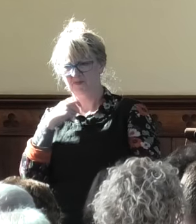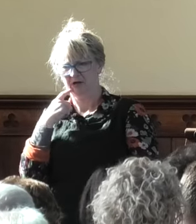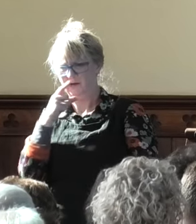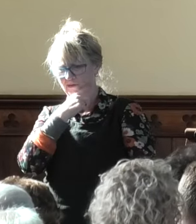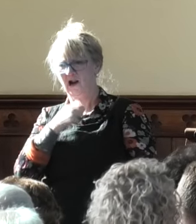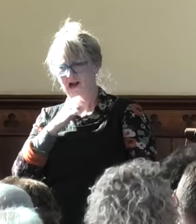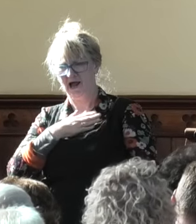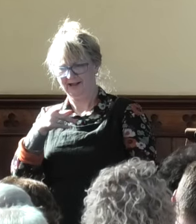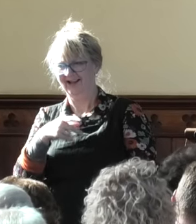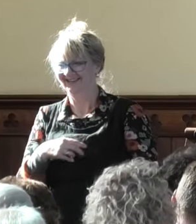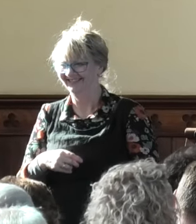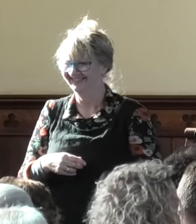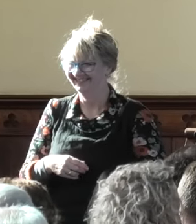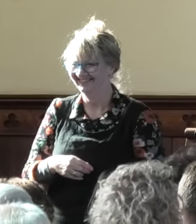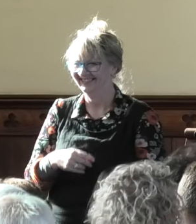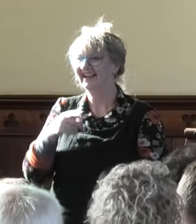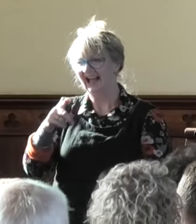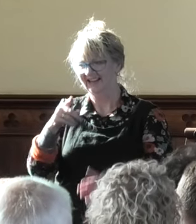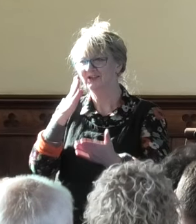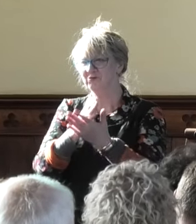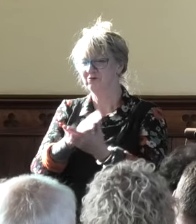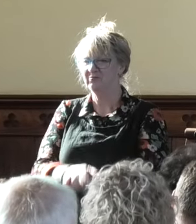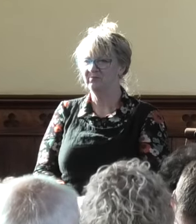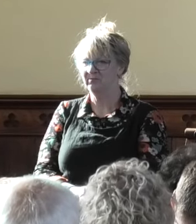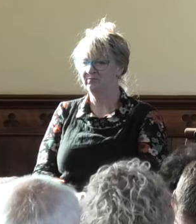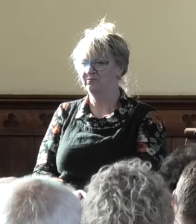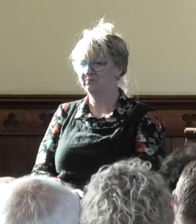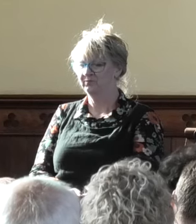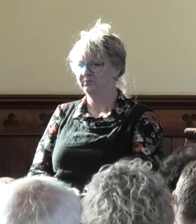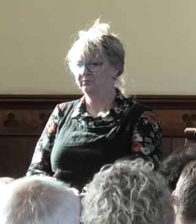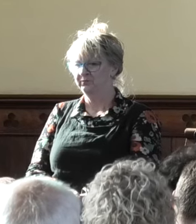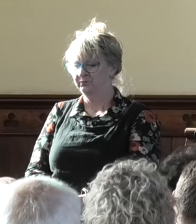girl. And she was.